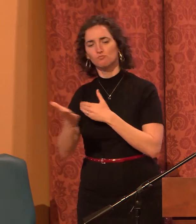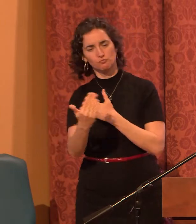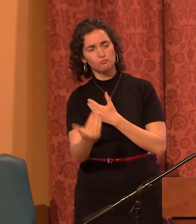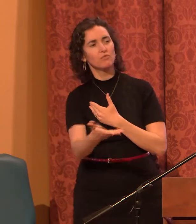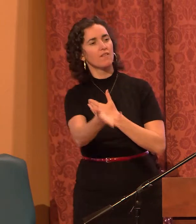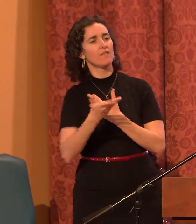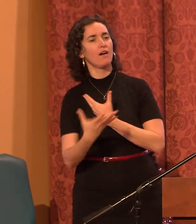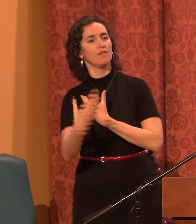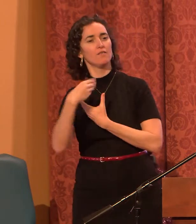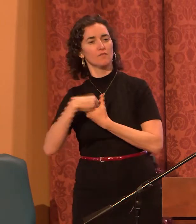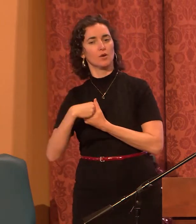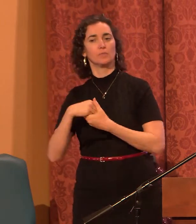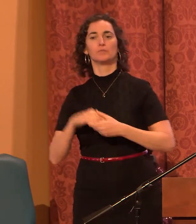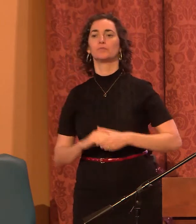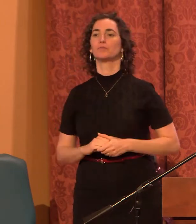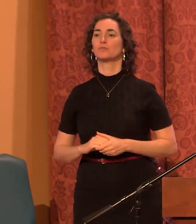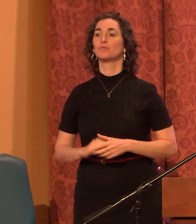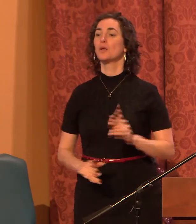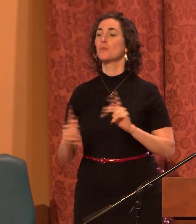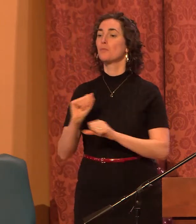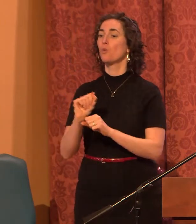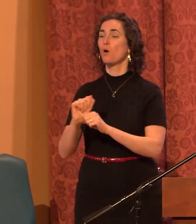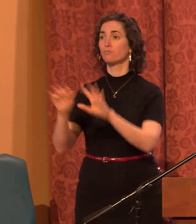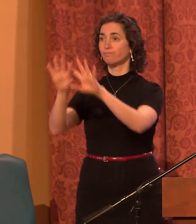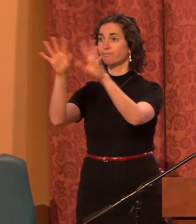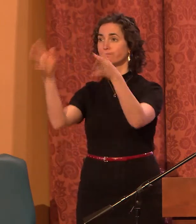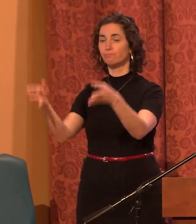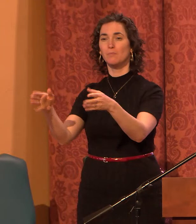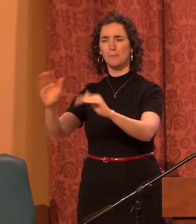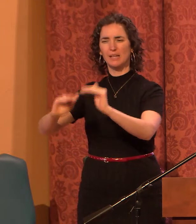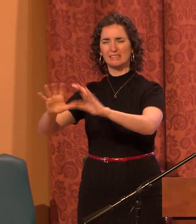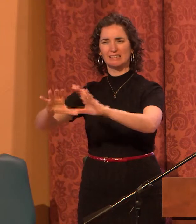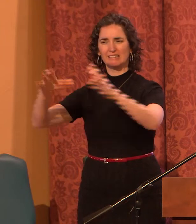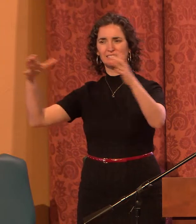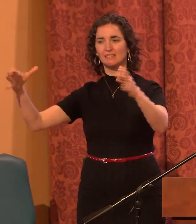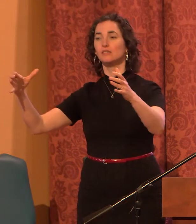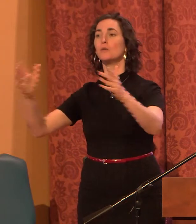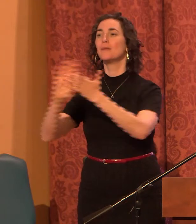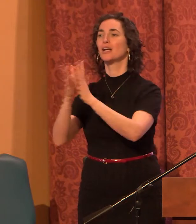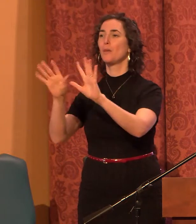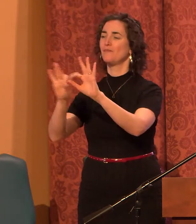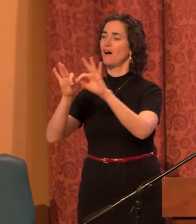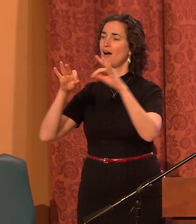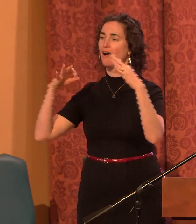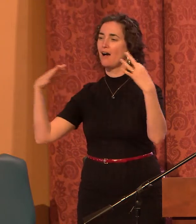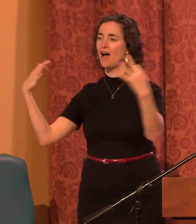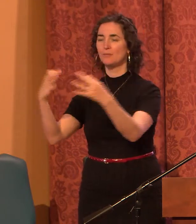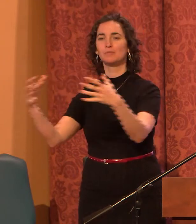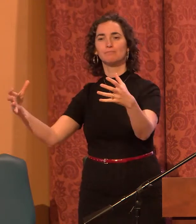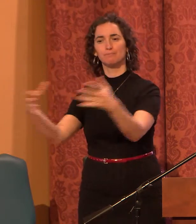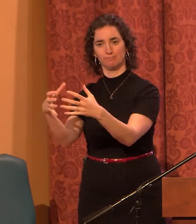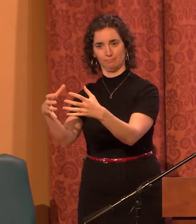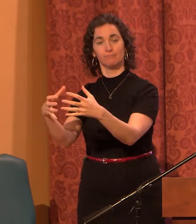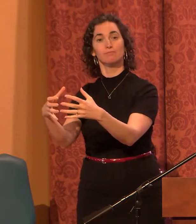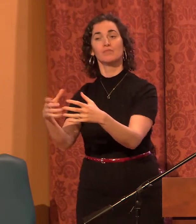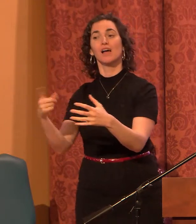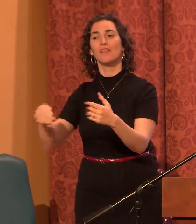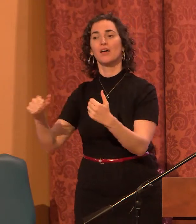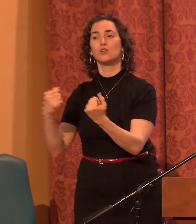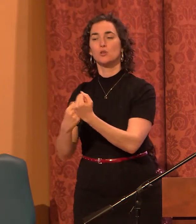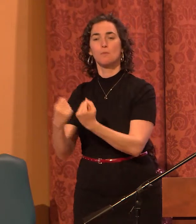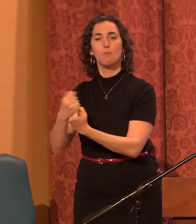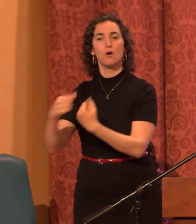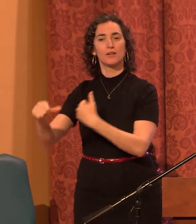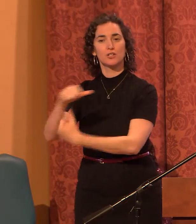activities. People working in the warehouse became one big family and supported each